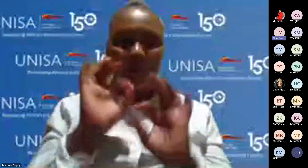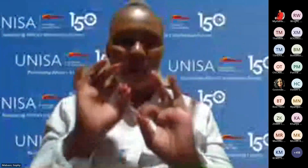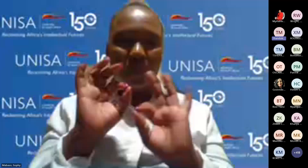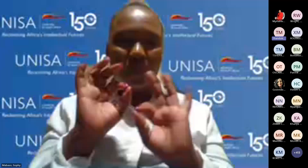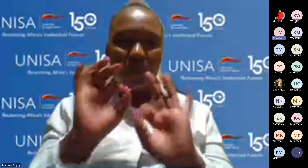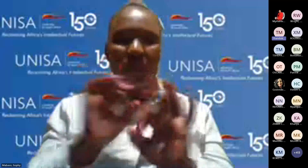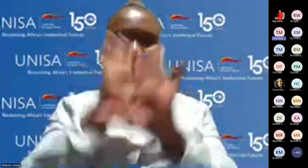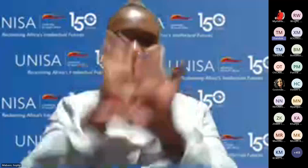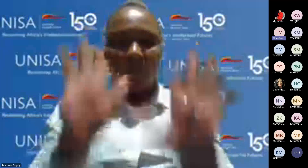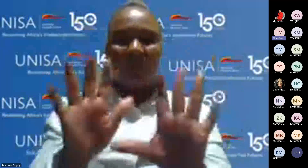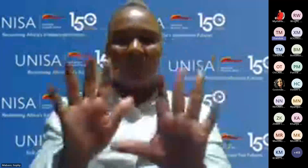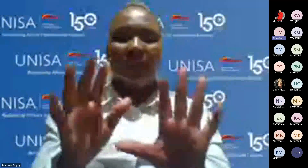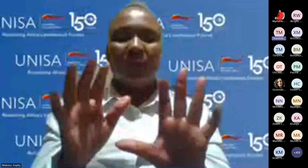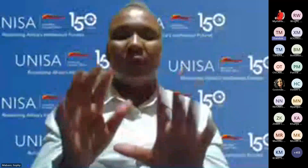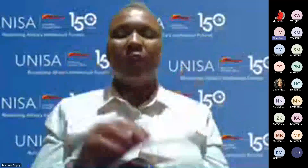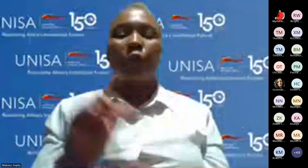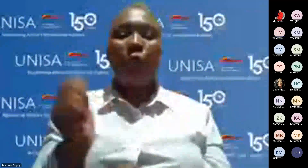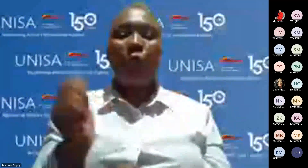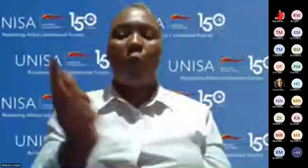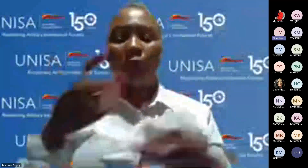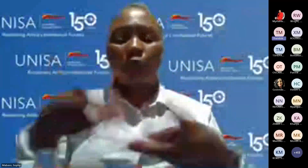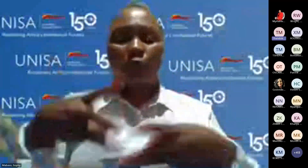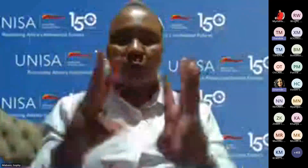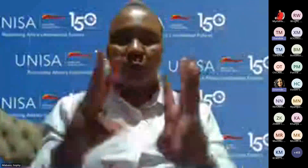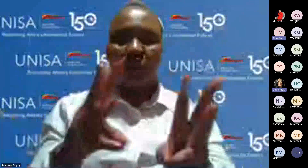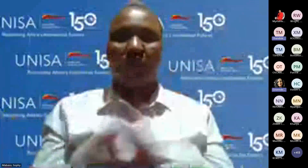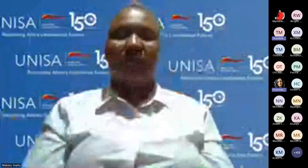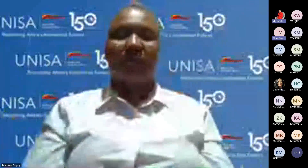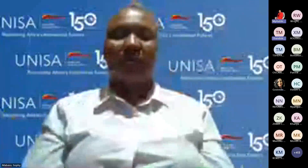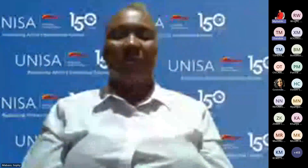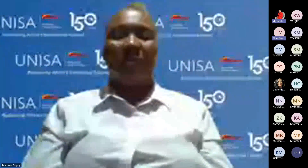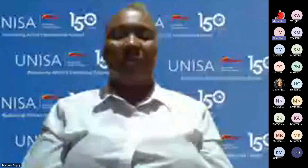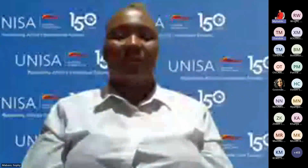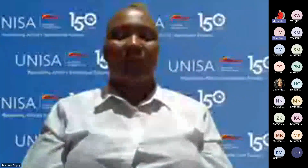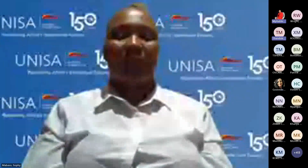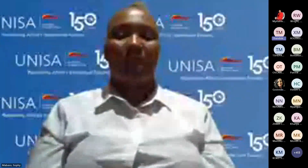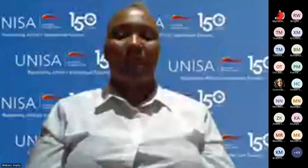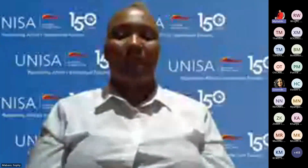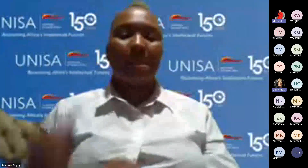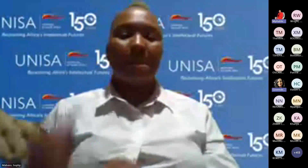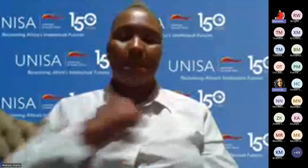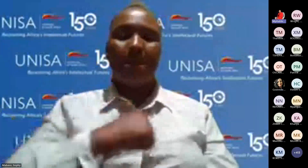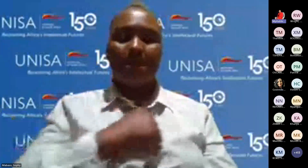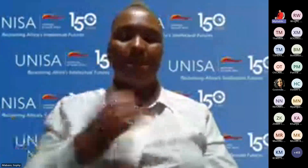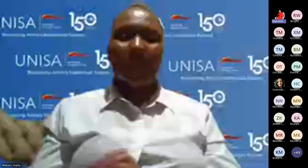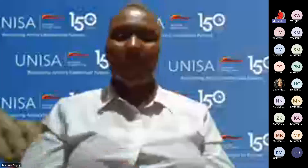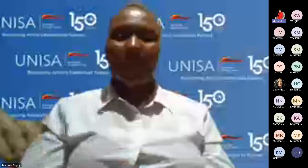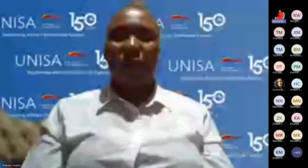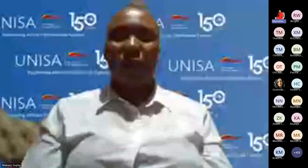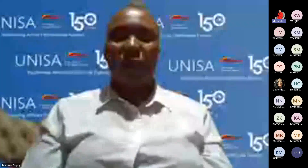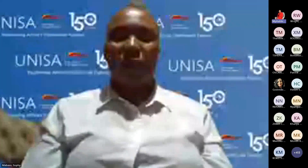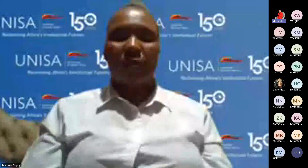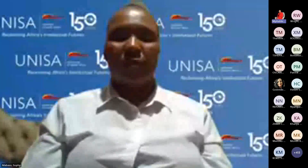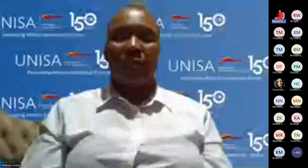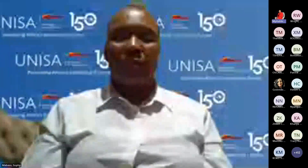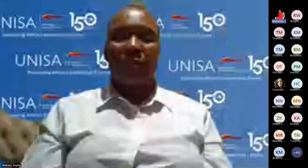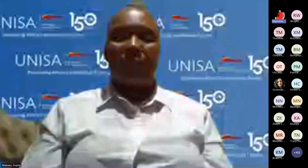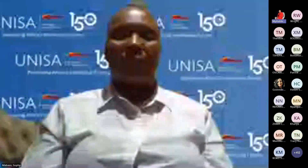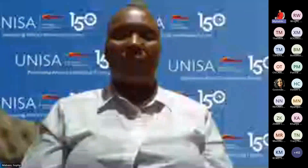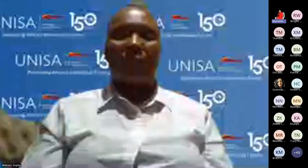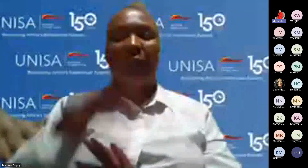clarity in all angles. I'm sorry, guys. All right. Yeah.